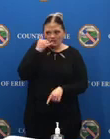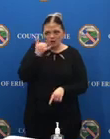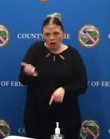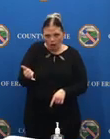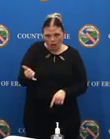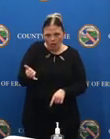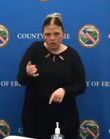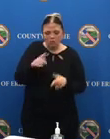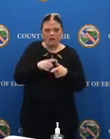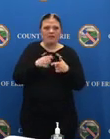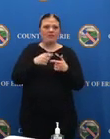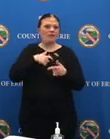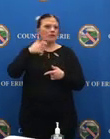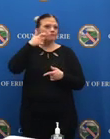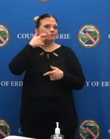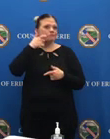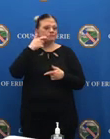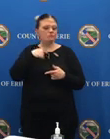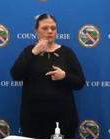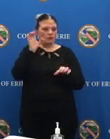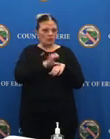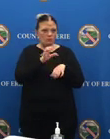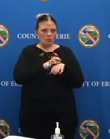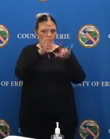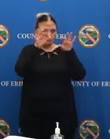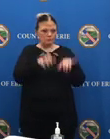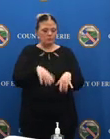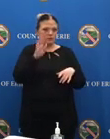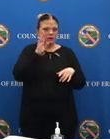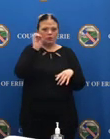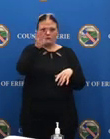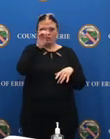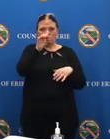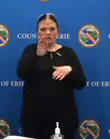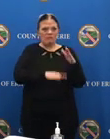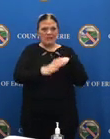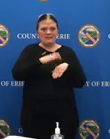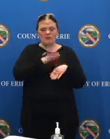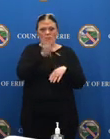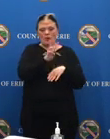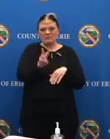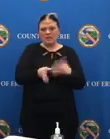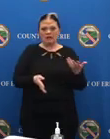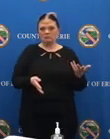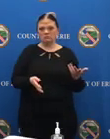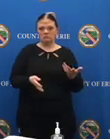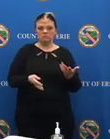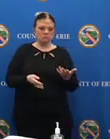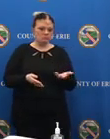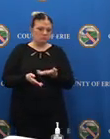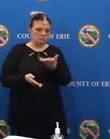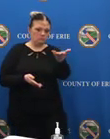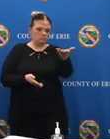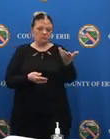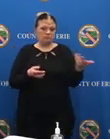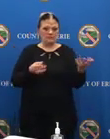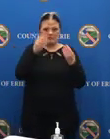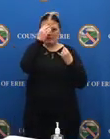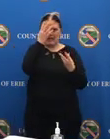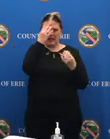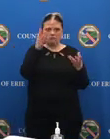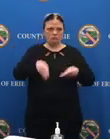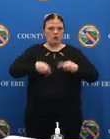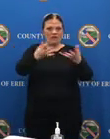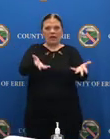they'll call, and then our folks are in front of computer terminals, and they'll provide them the answer based on what's on our website, which is data that is